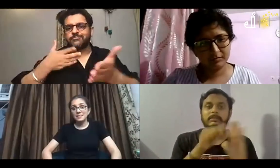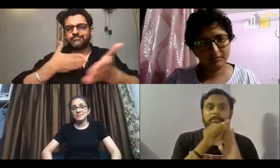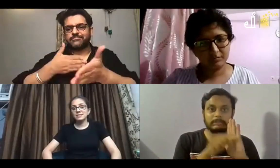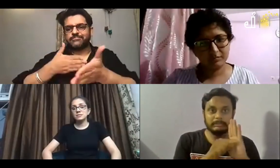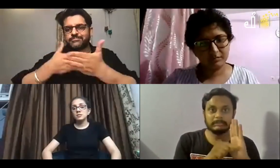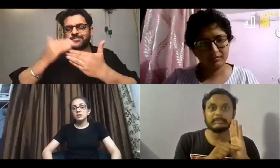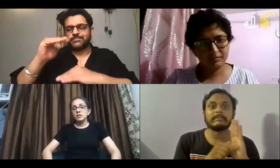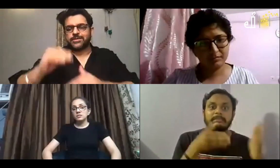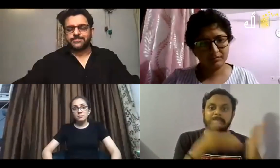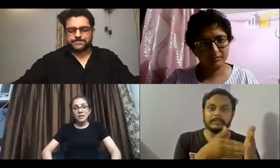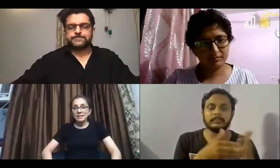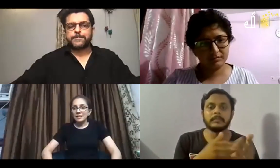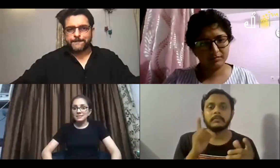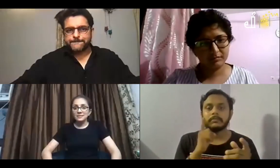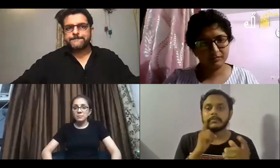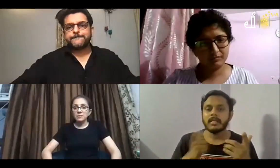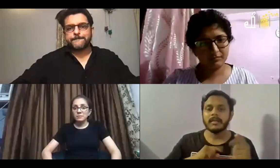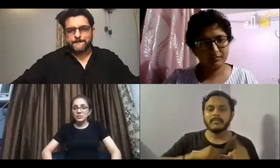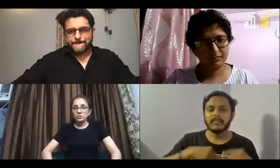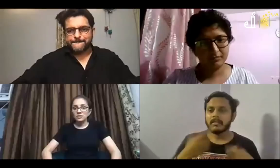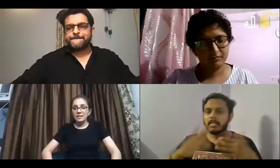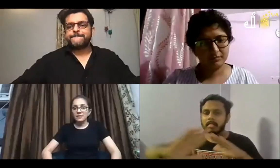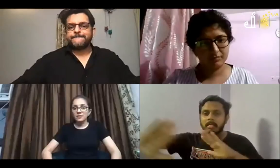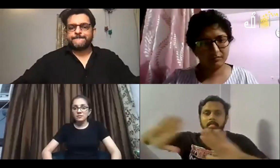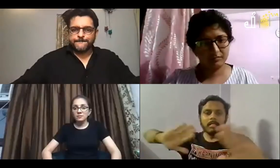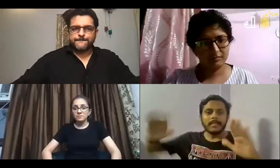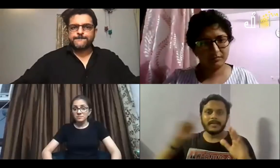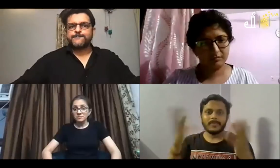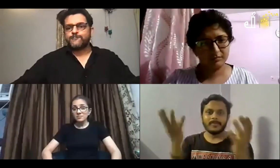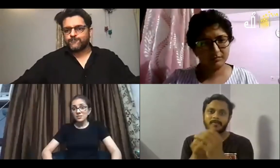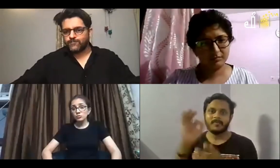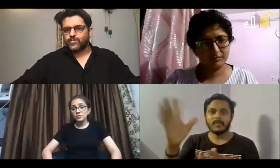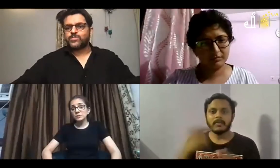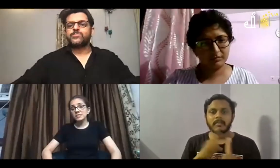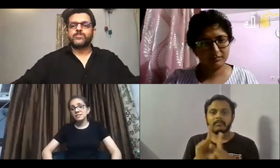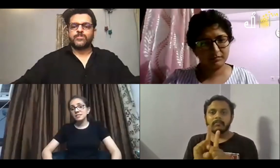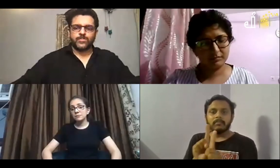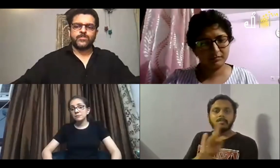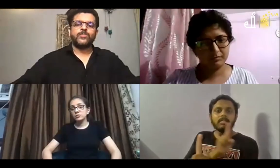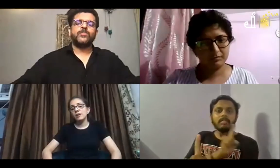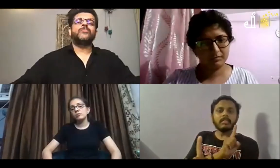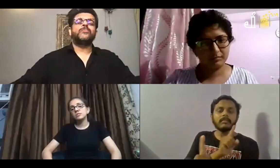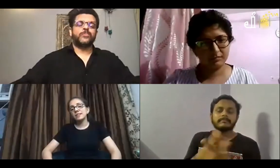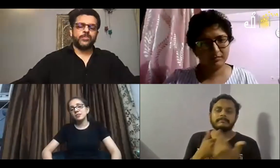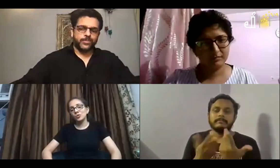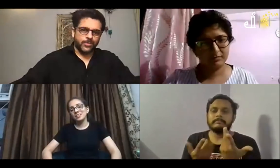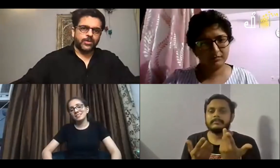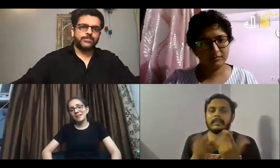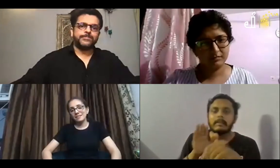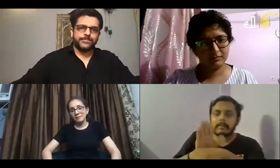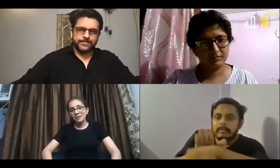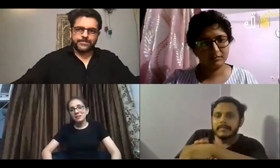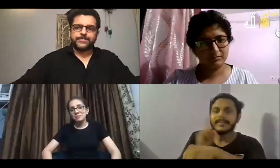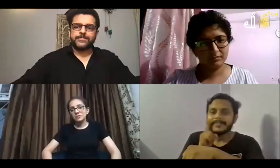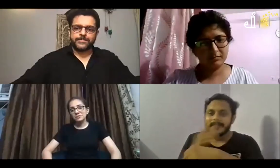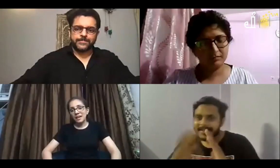the accidents, some guidelines and some limitations, and so we had to be very very careful. So I was like a loner kid that